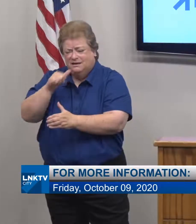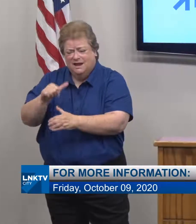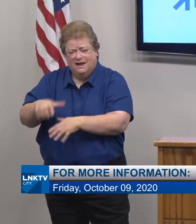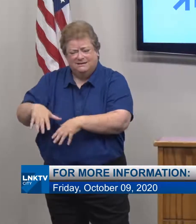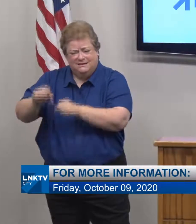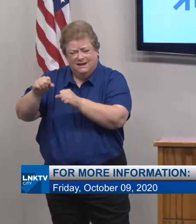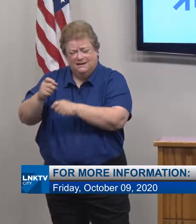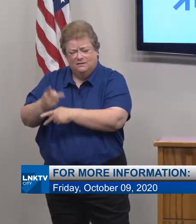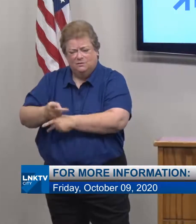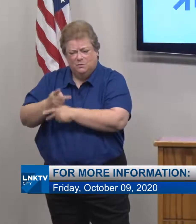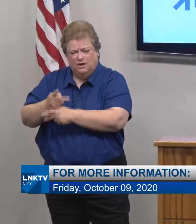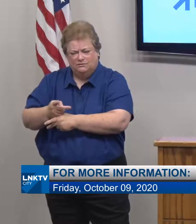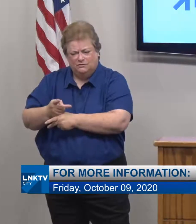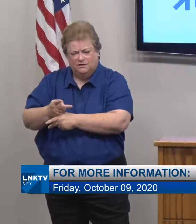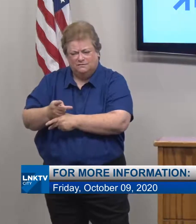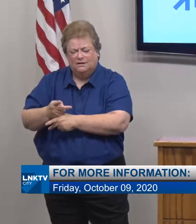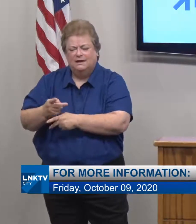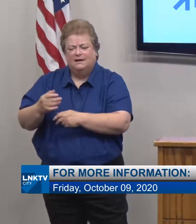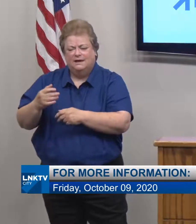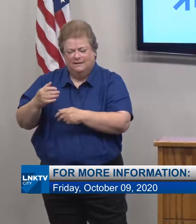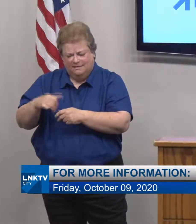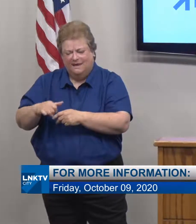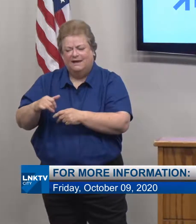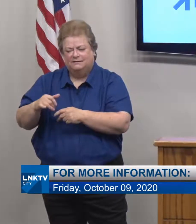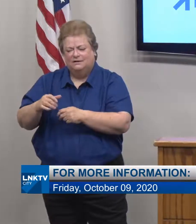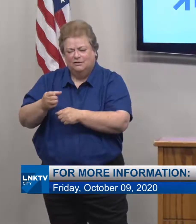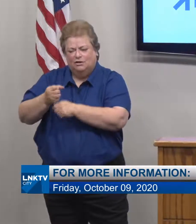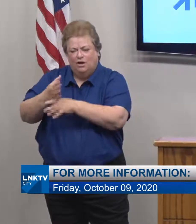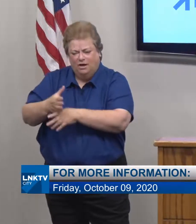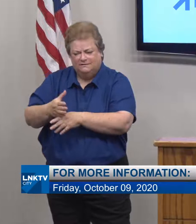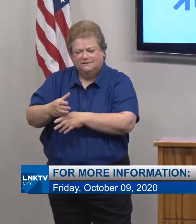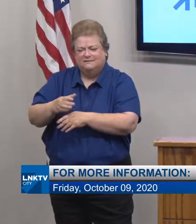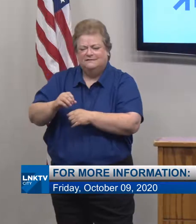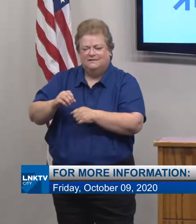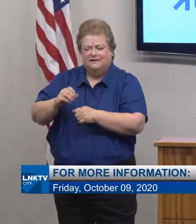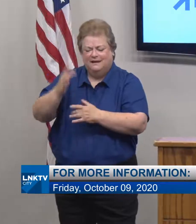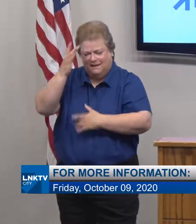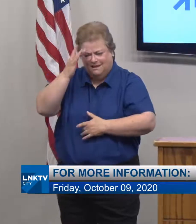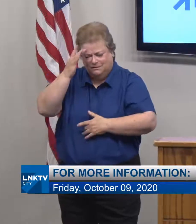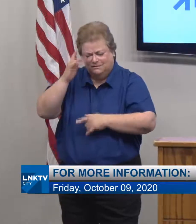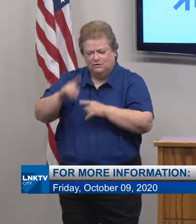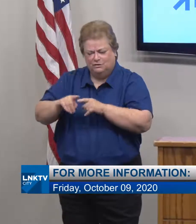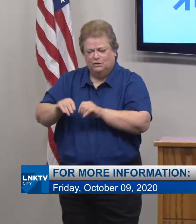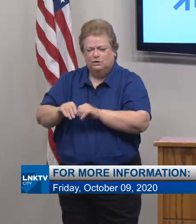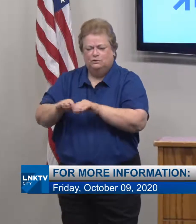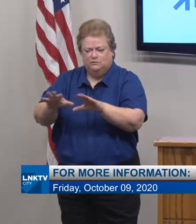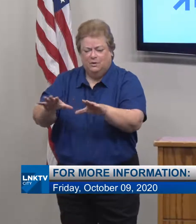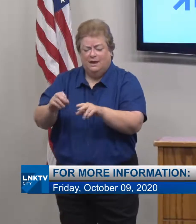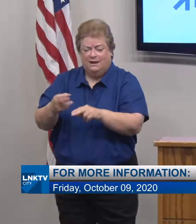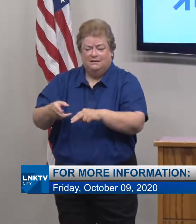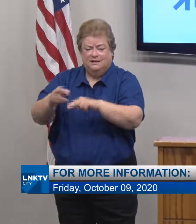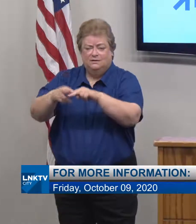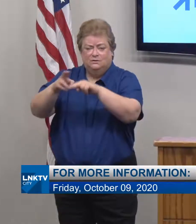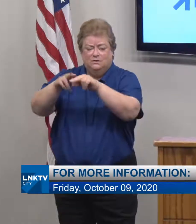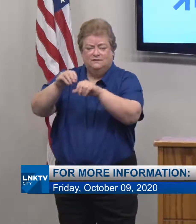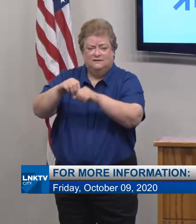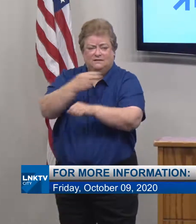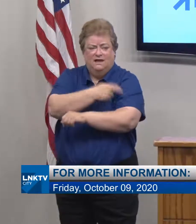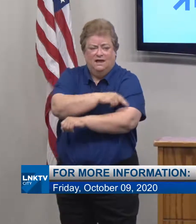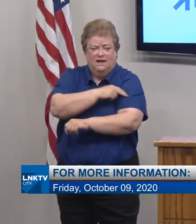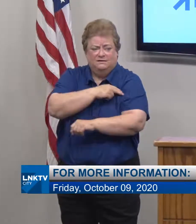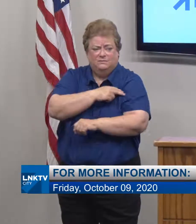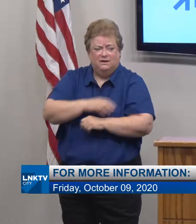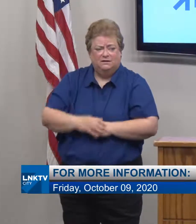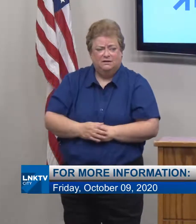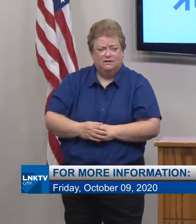are a big contributor to the continued spread of illness and increased hospitalizations. Too many